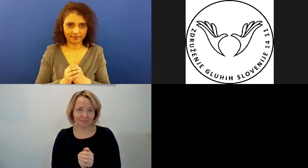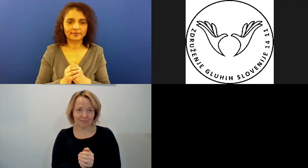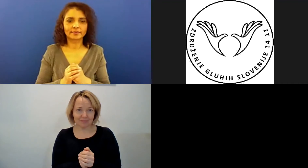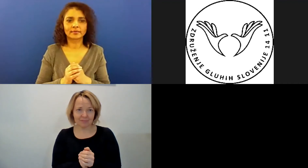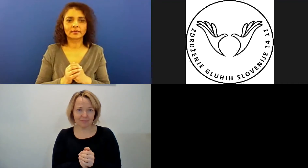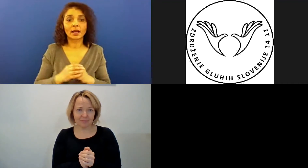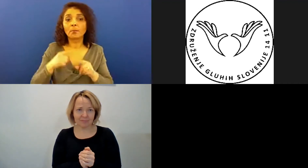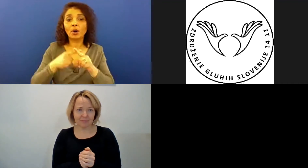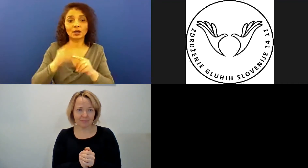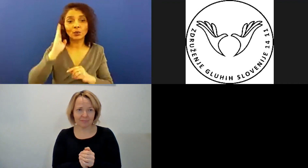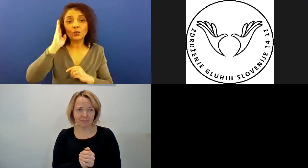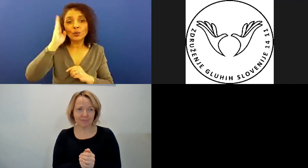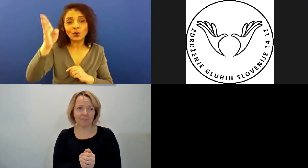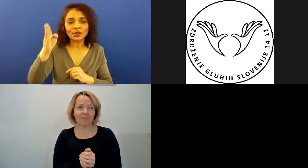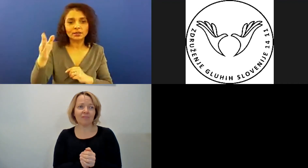But we have to live on.